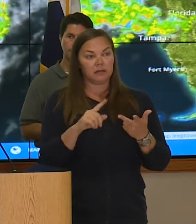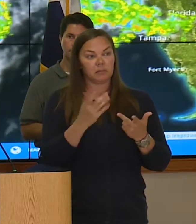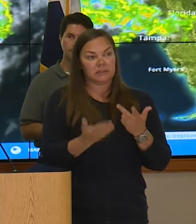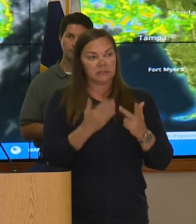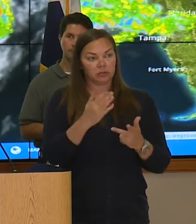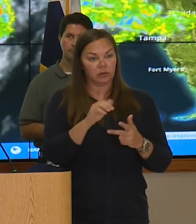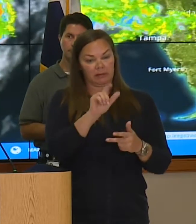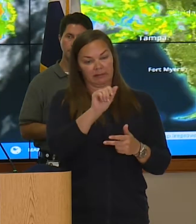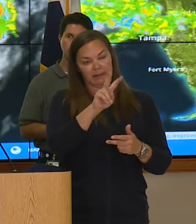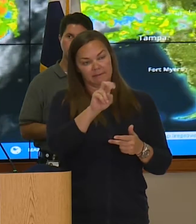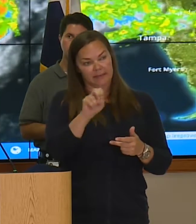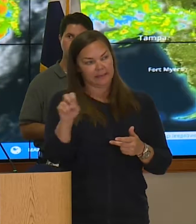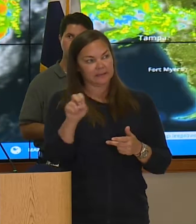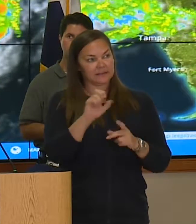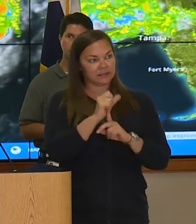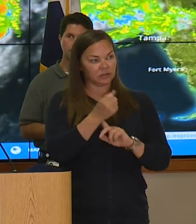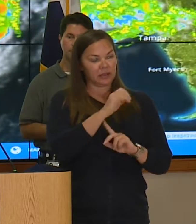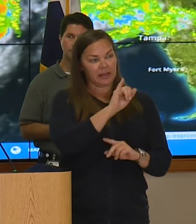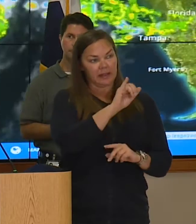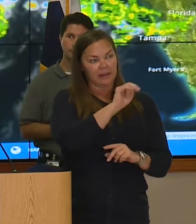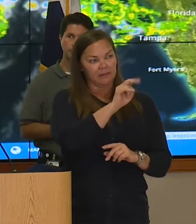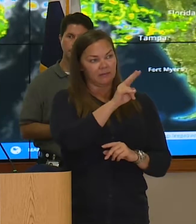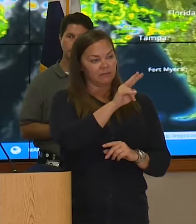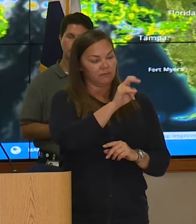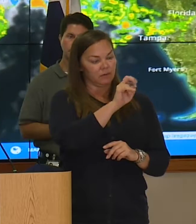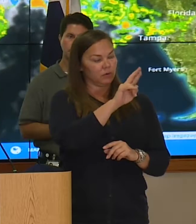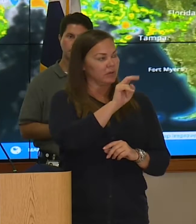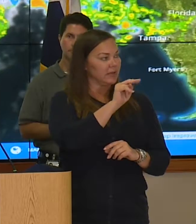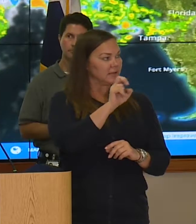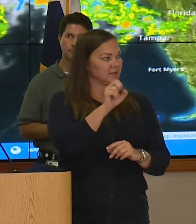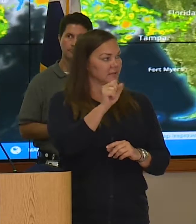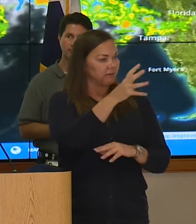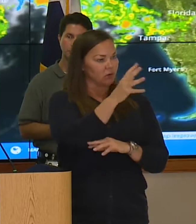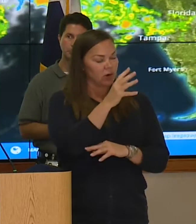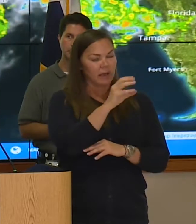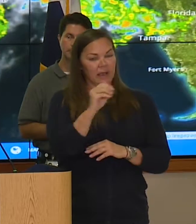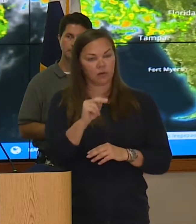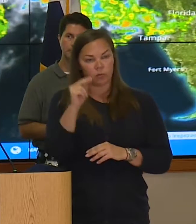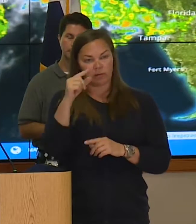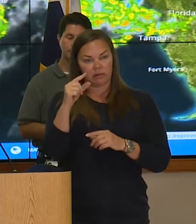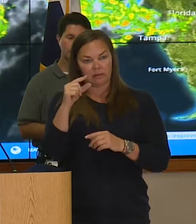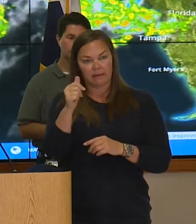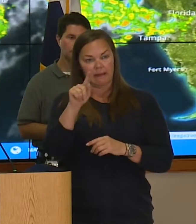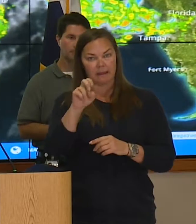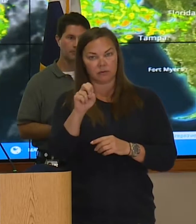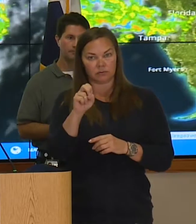levee situations we have at Inverness Forest and Northgate Levee, or at Northgate Crossing.